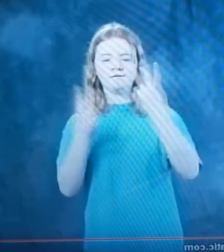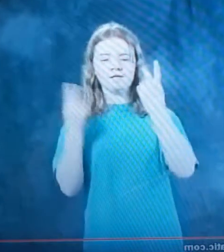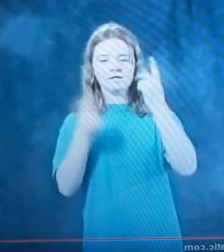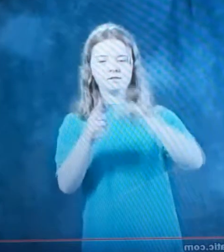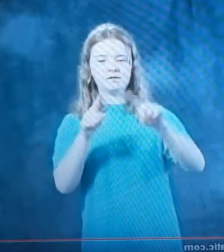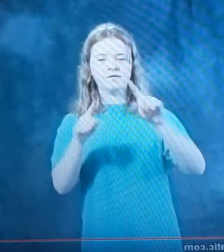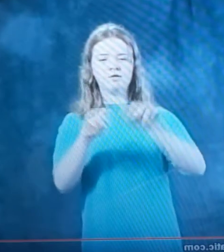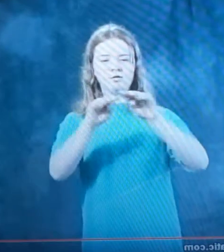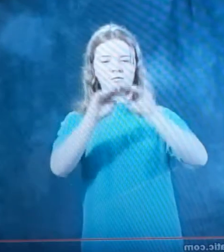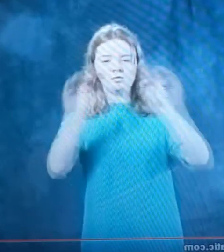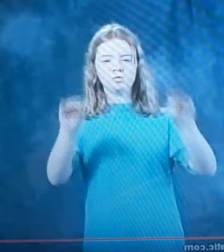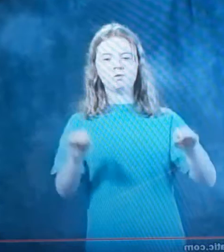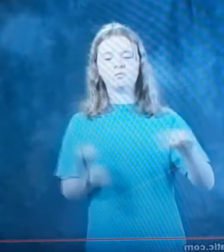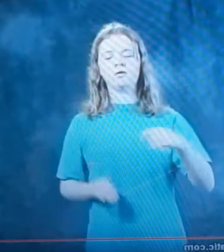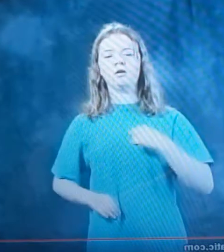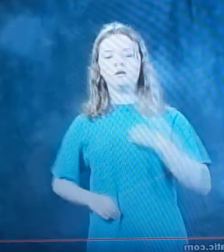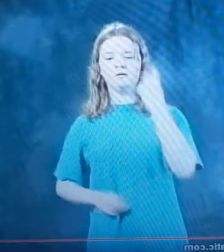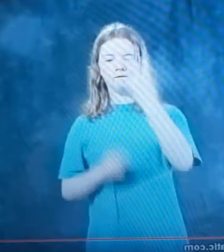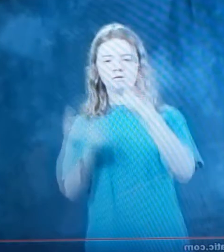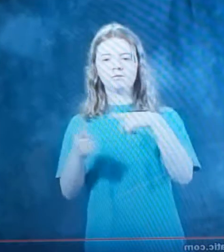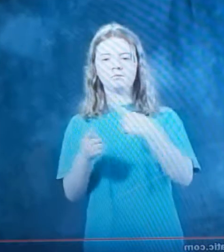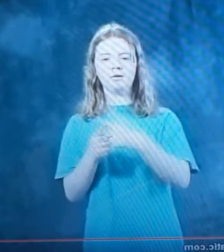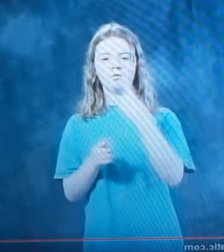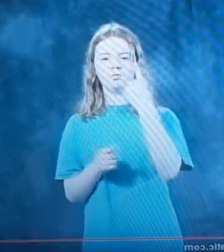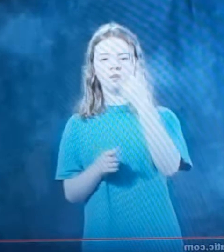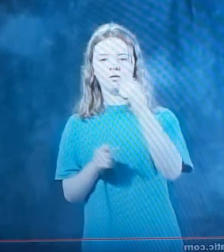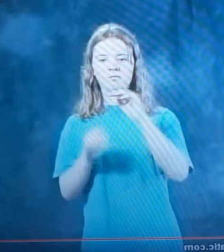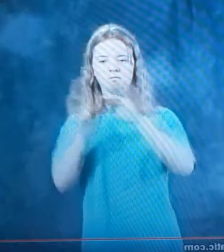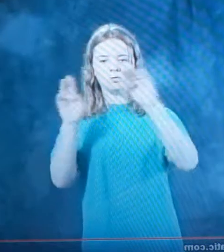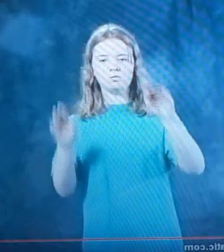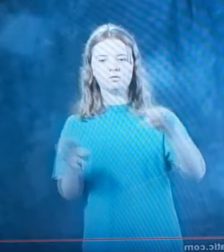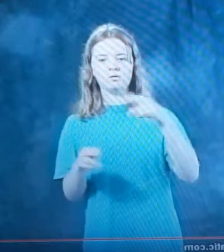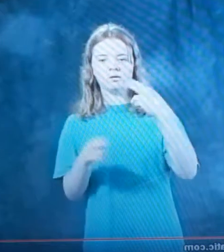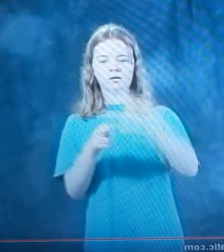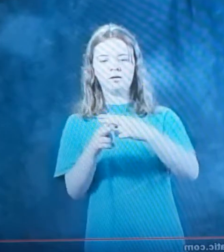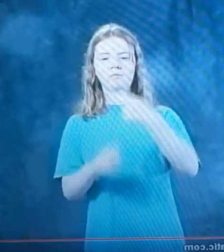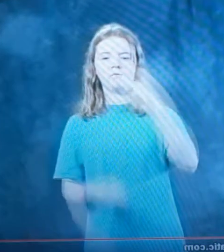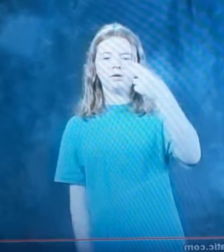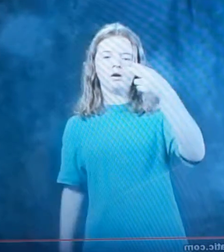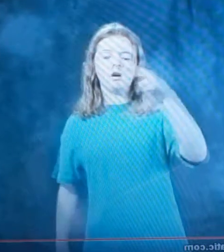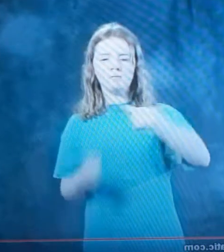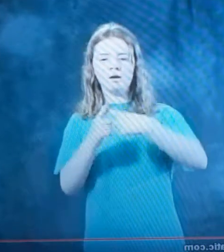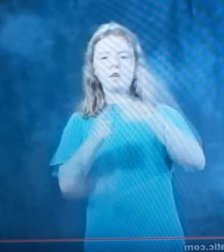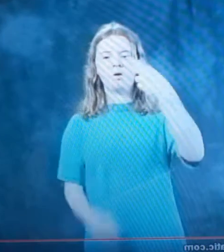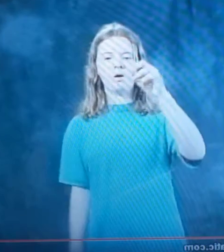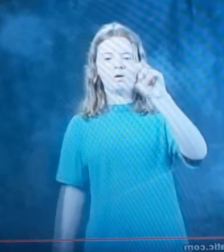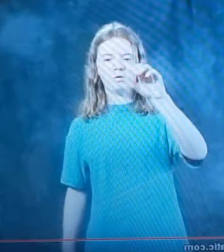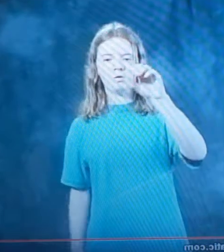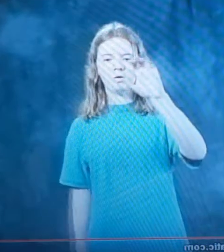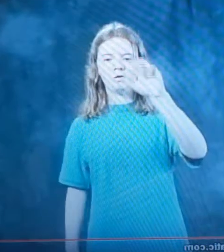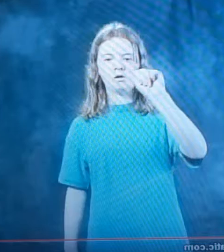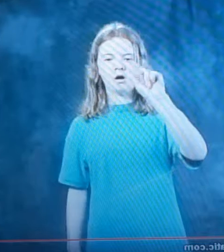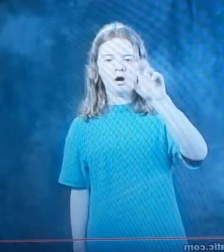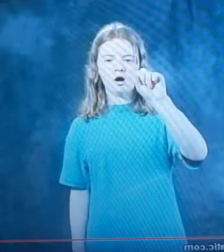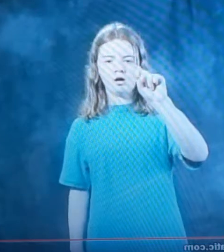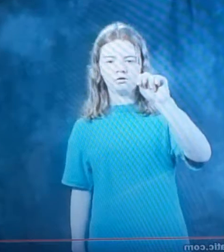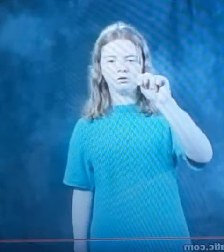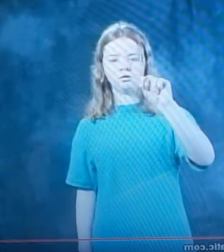When I visited different museums, I visited one museum called, well, it's about the